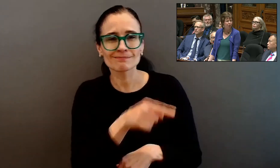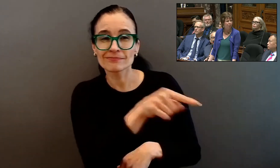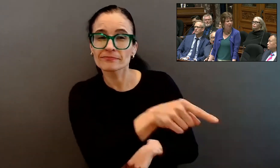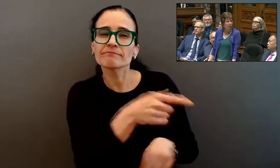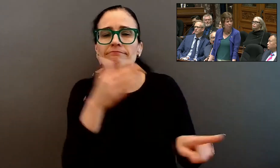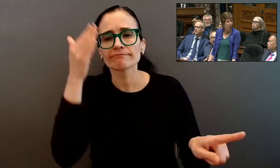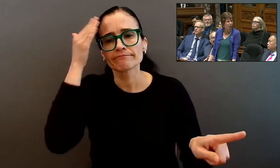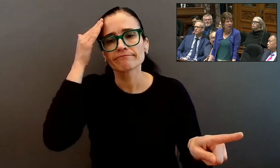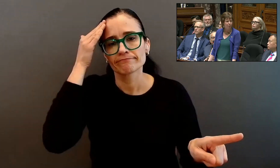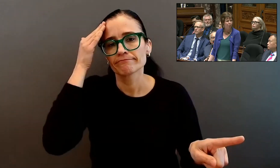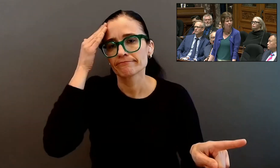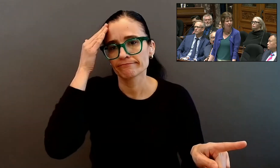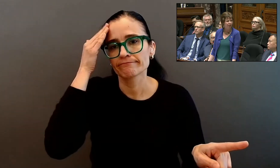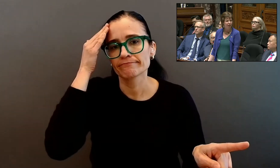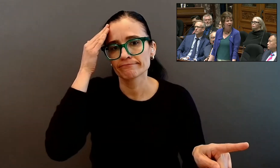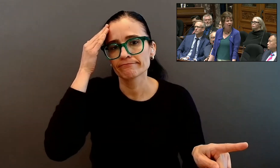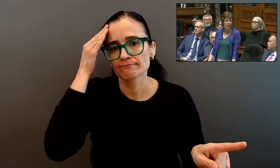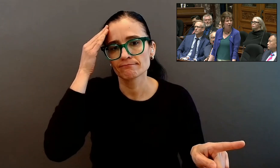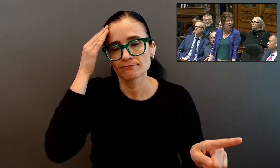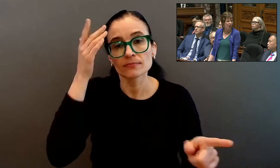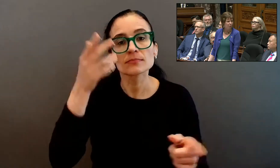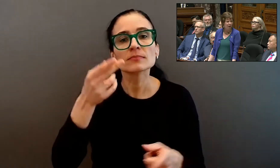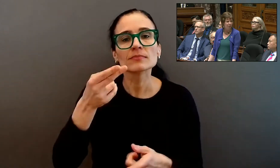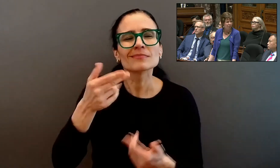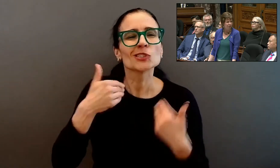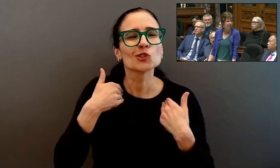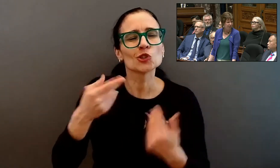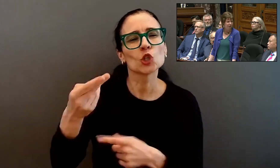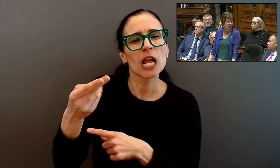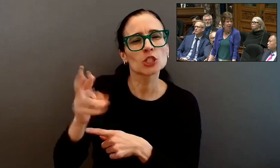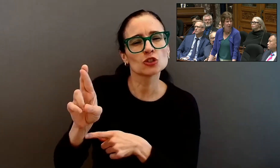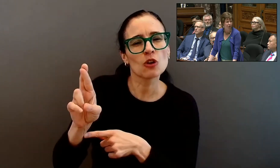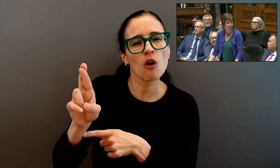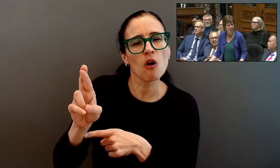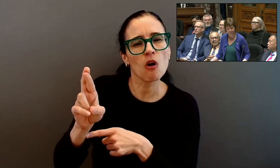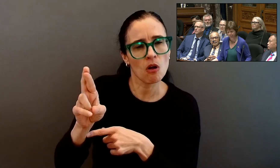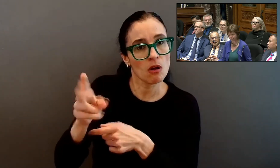decisions between an employer and an employee are not a matter for this legislature.